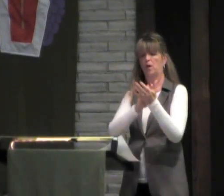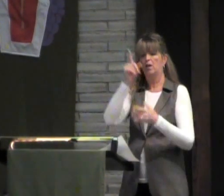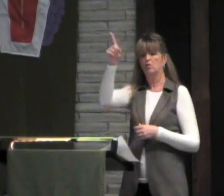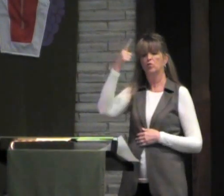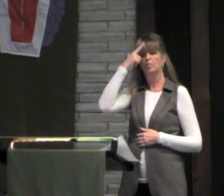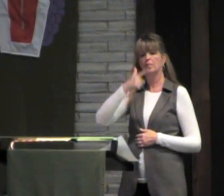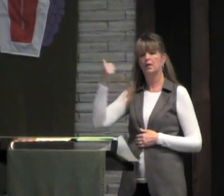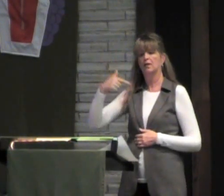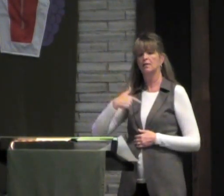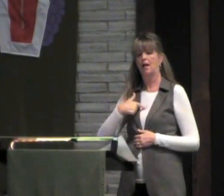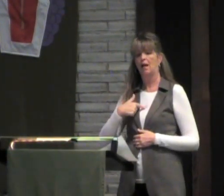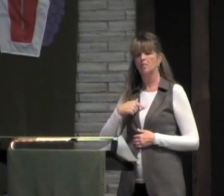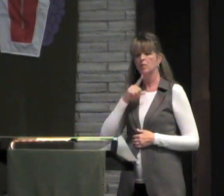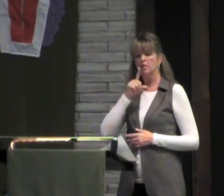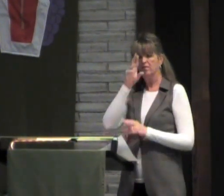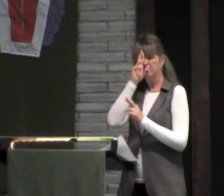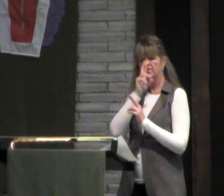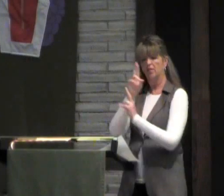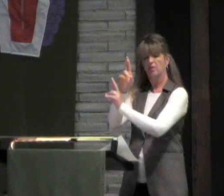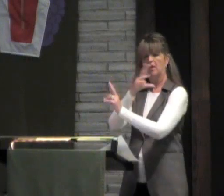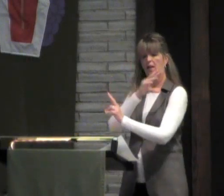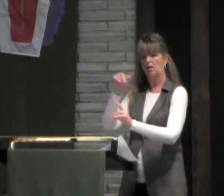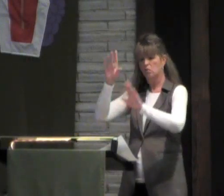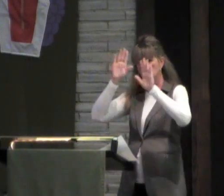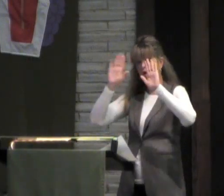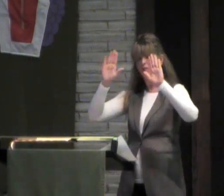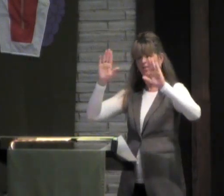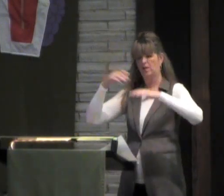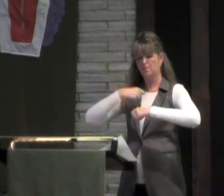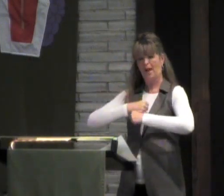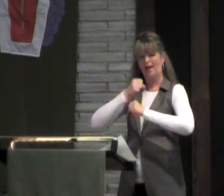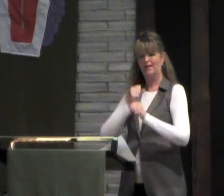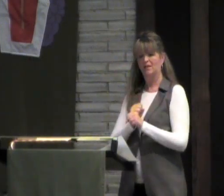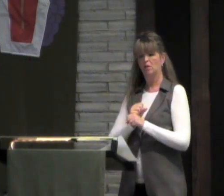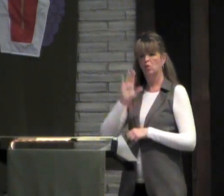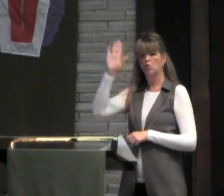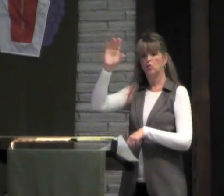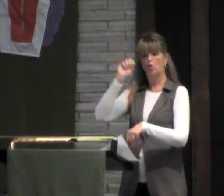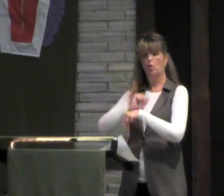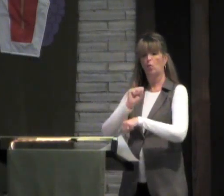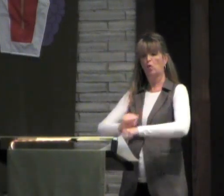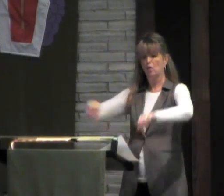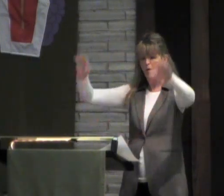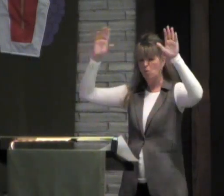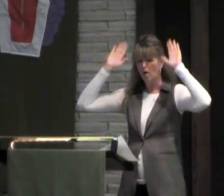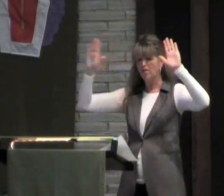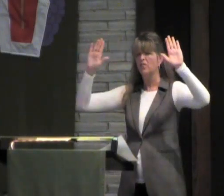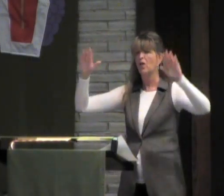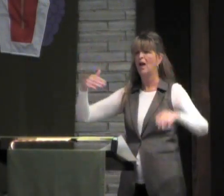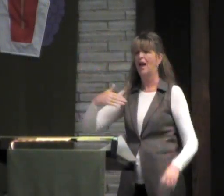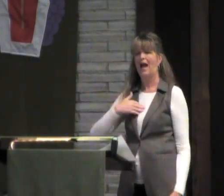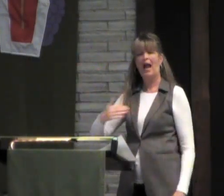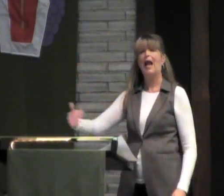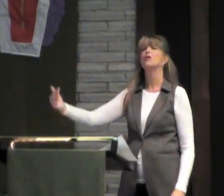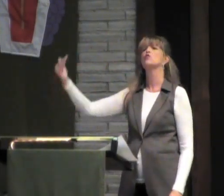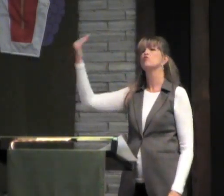I praise you because I am fearfully and wonderfully made. Your works are wonderful. I know